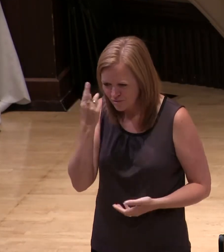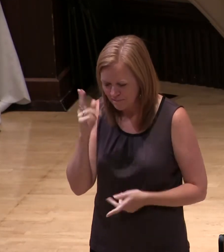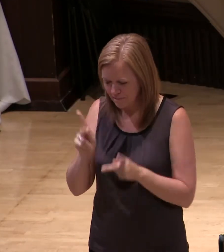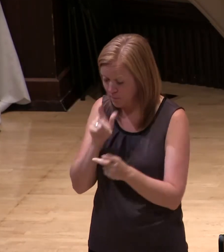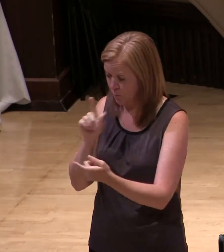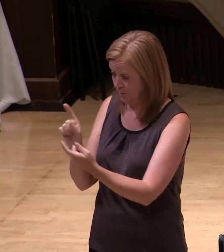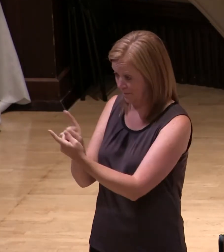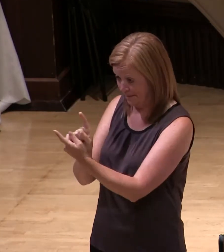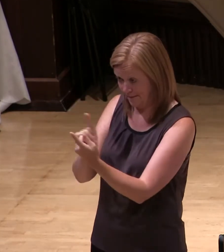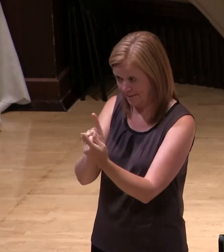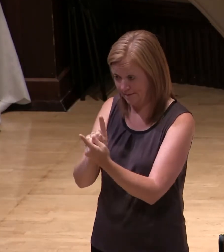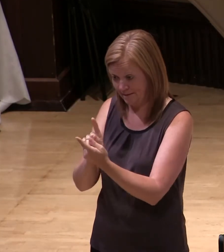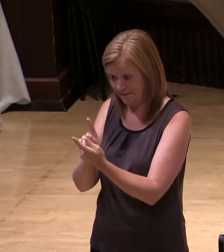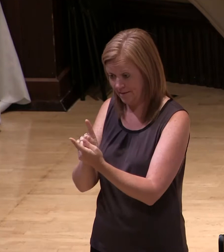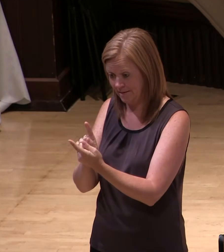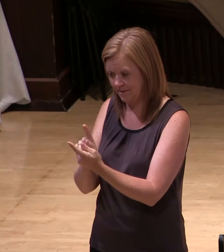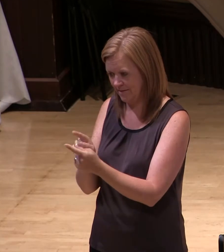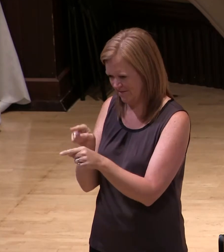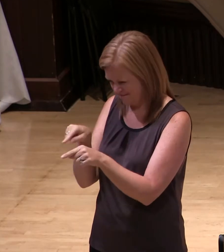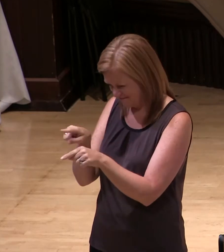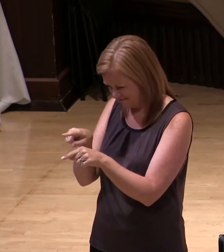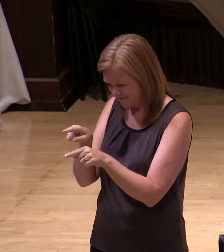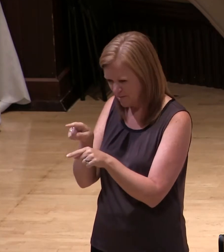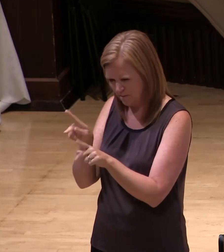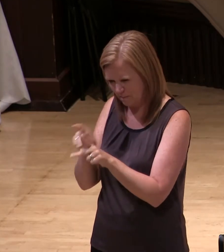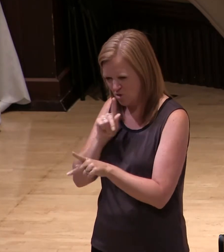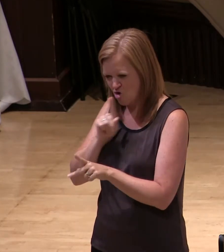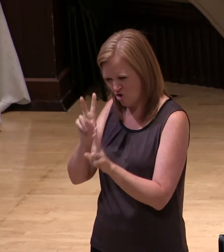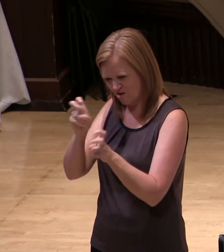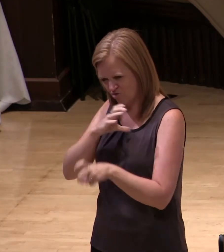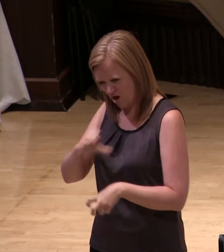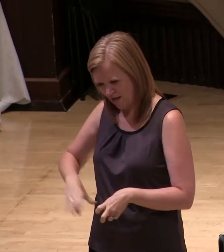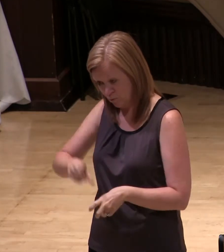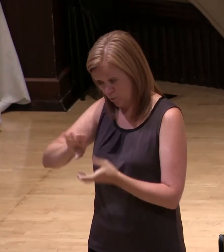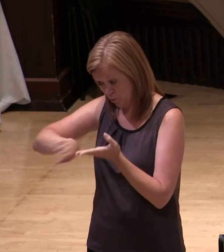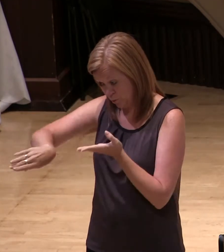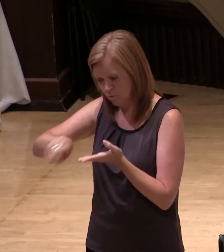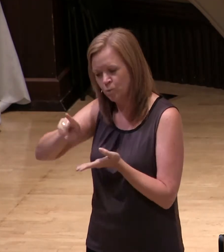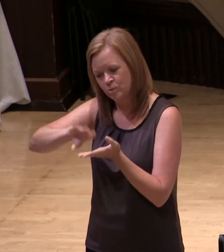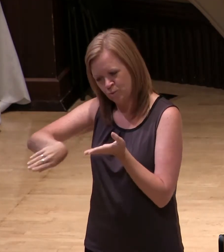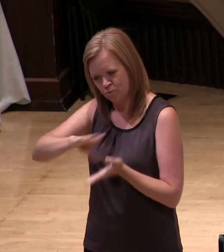meet, where you meet Christ, are the very people that you are excluding?